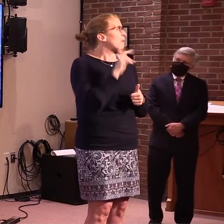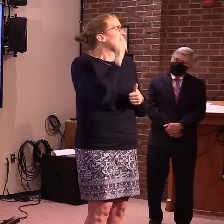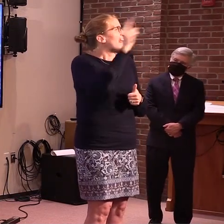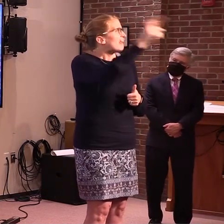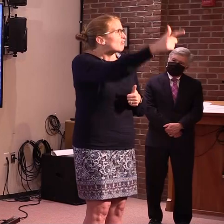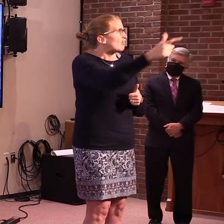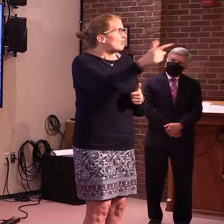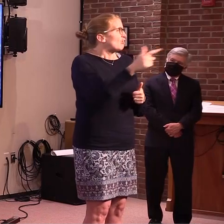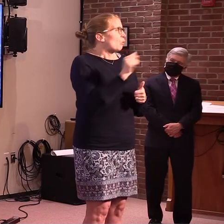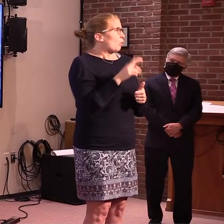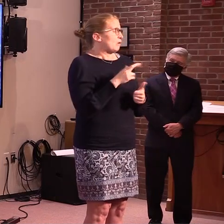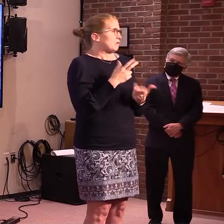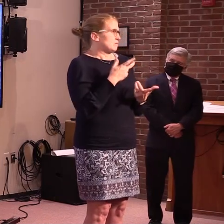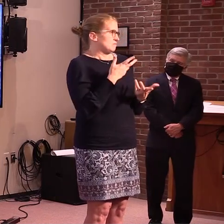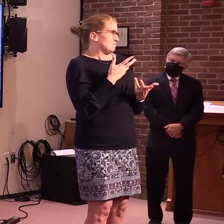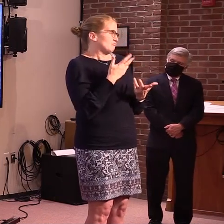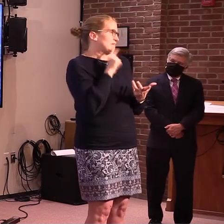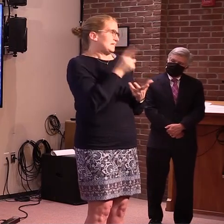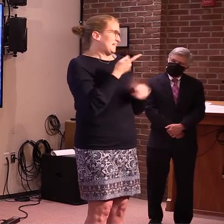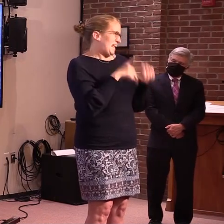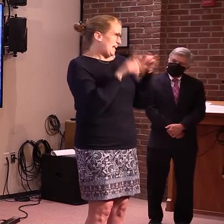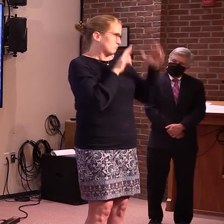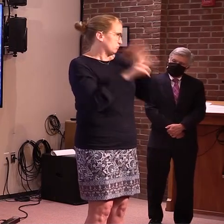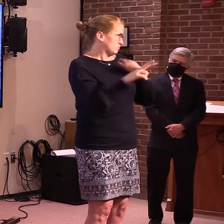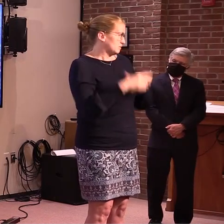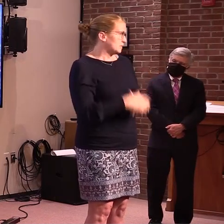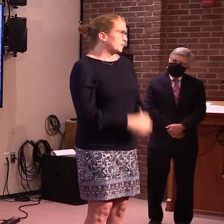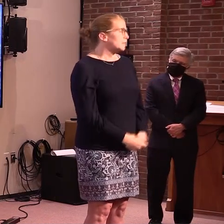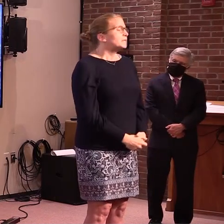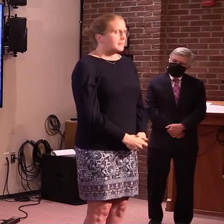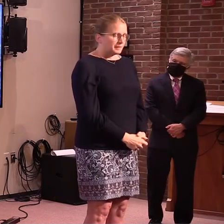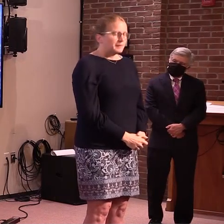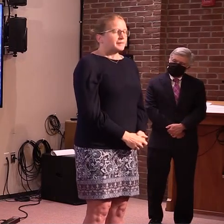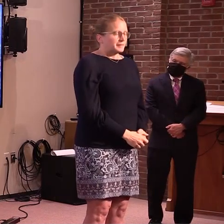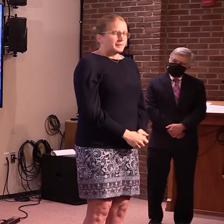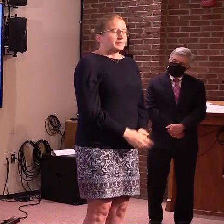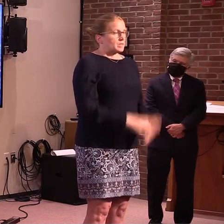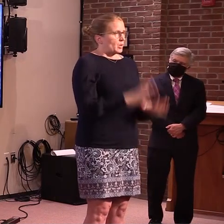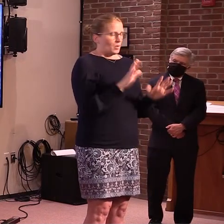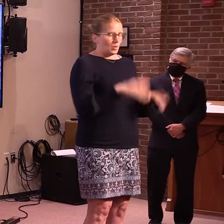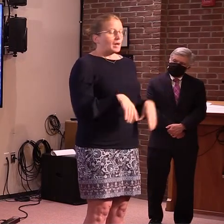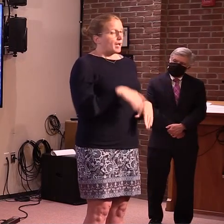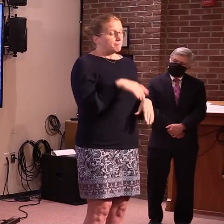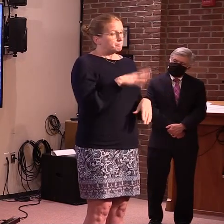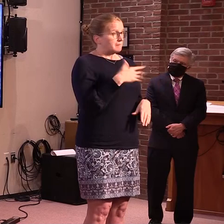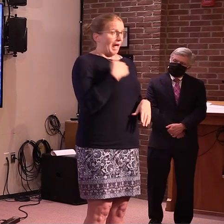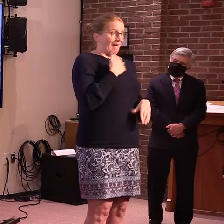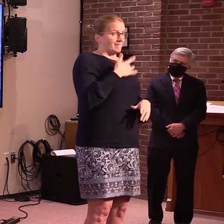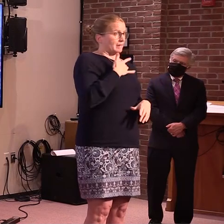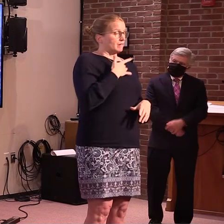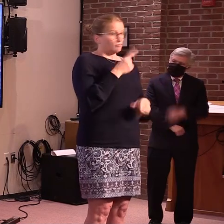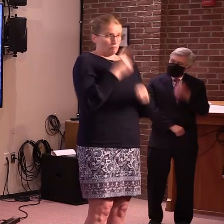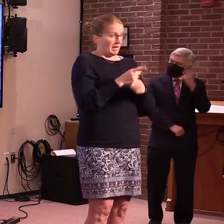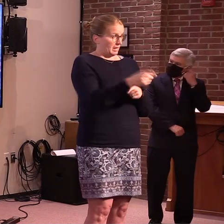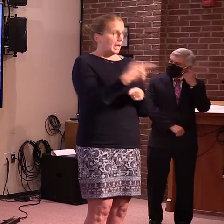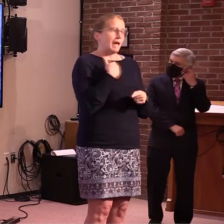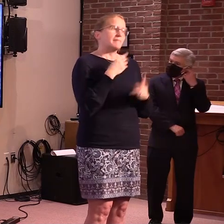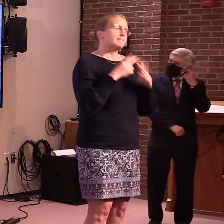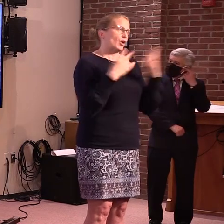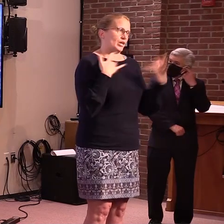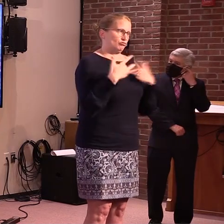just too much politics at this point? Yeah, and from my standpoint, you bring up a good point, Tim. I'm very concerned about